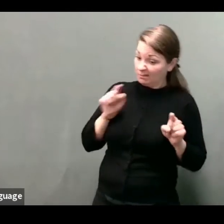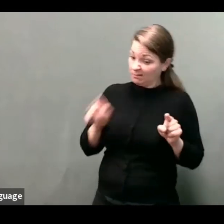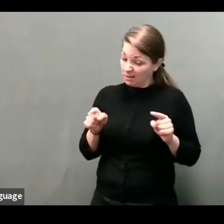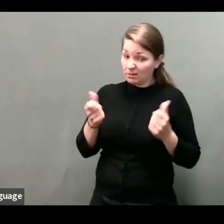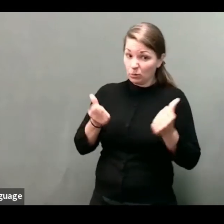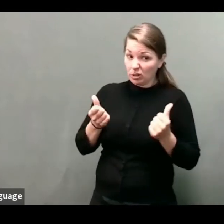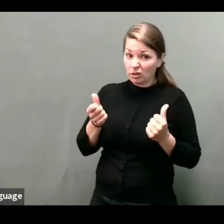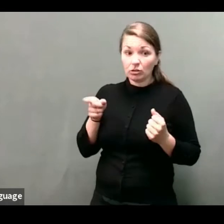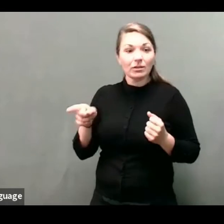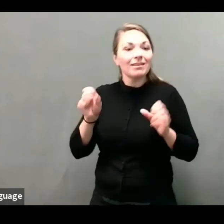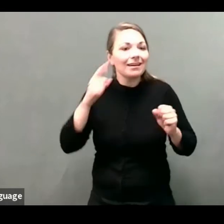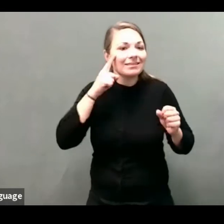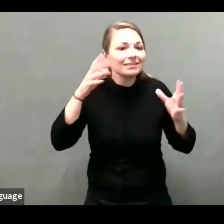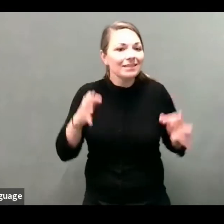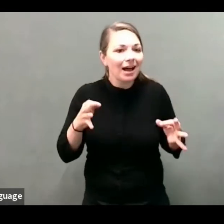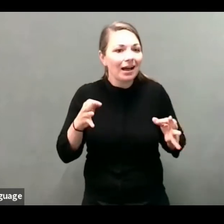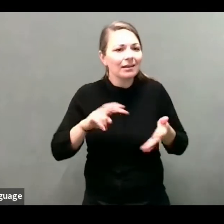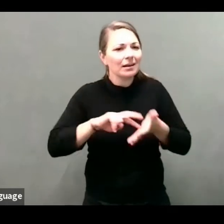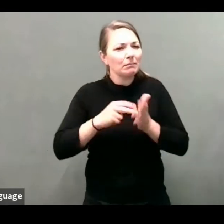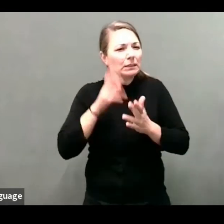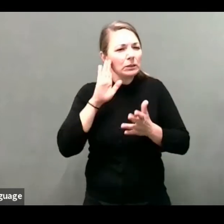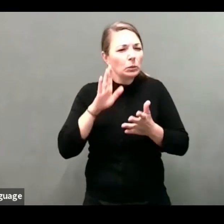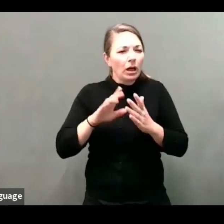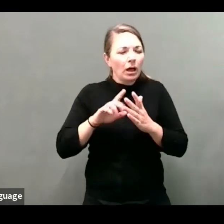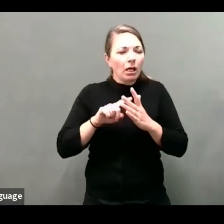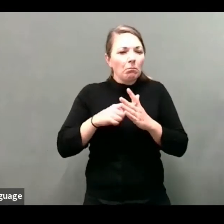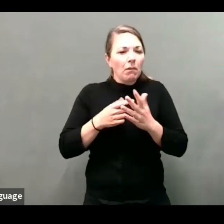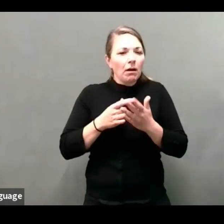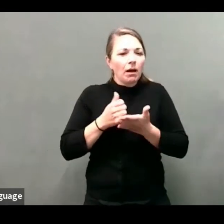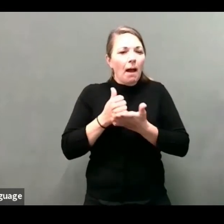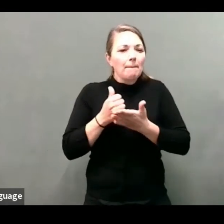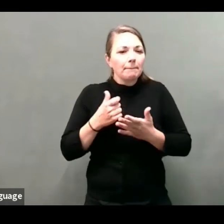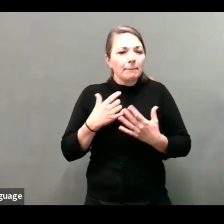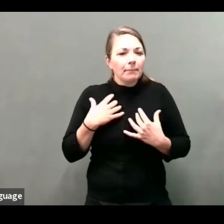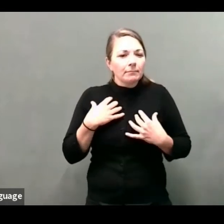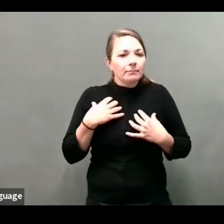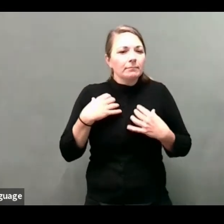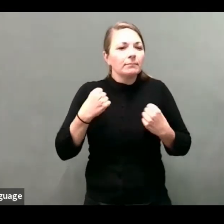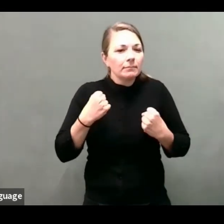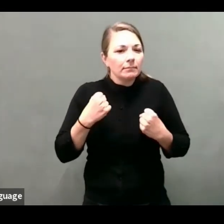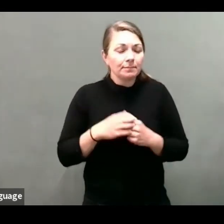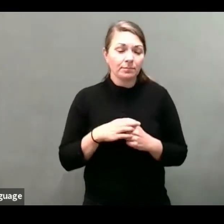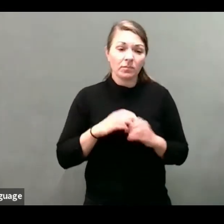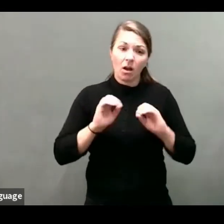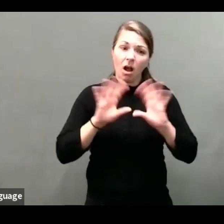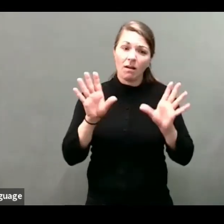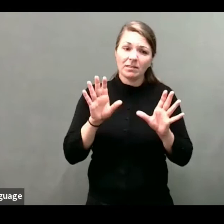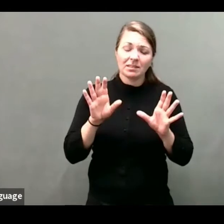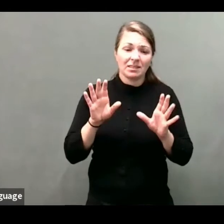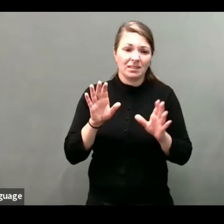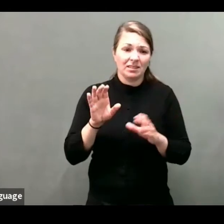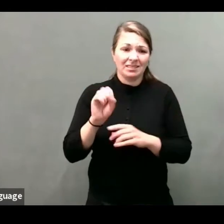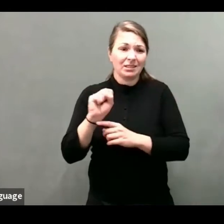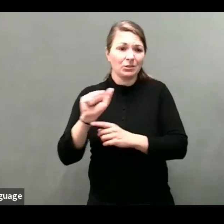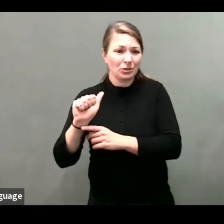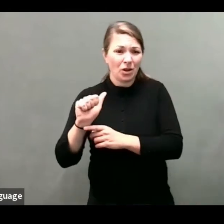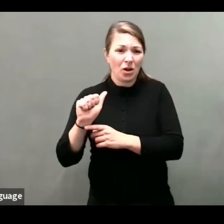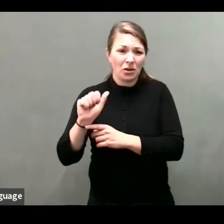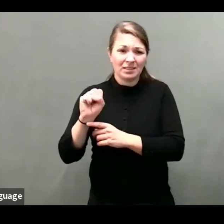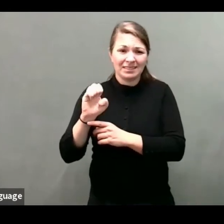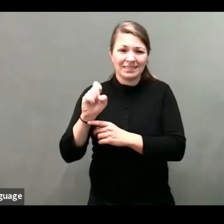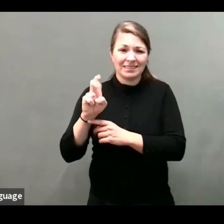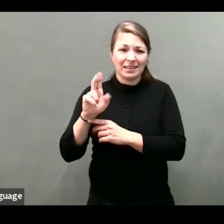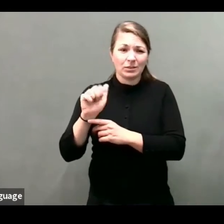this process. As you can imagine, obviously a sexual assault is very traumatic, and then